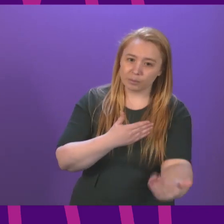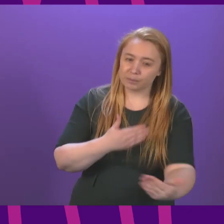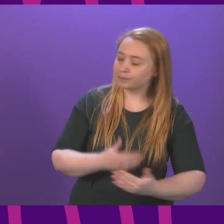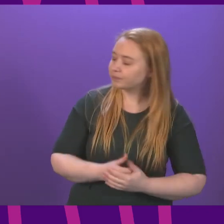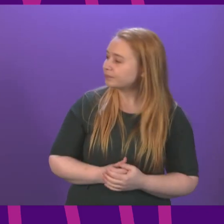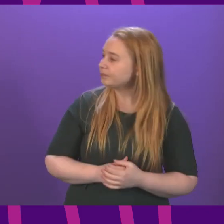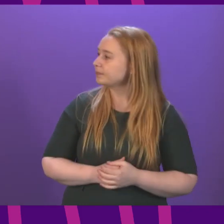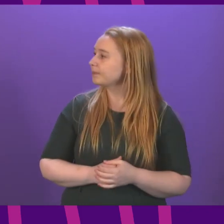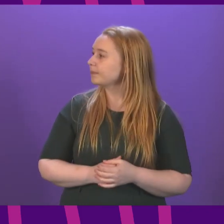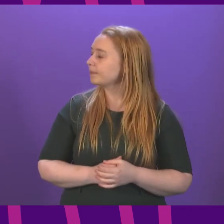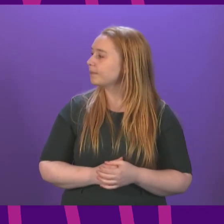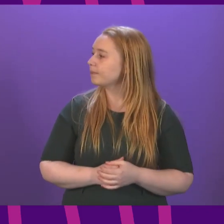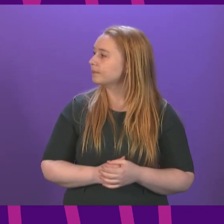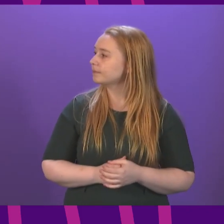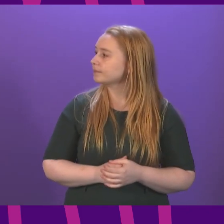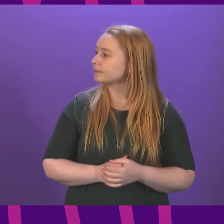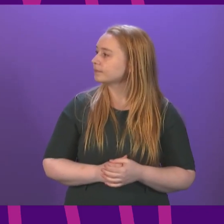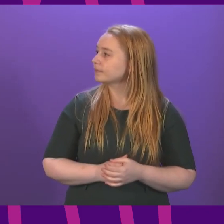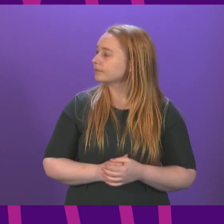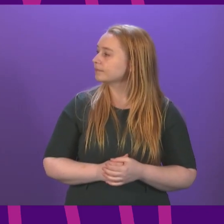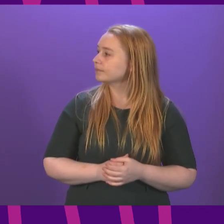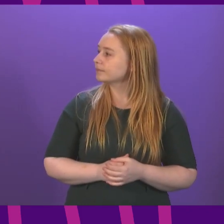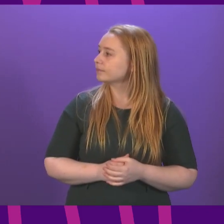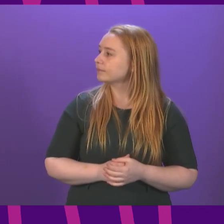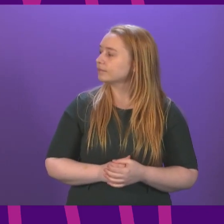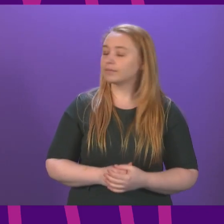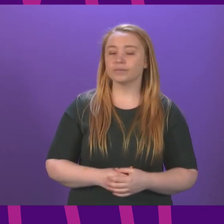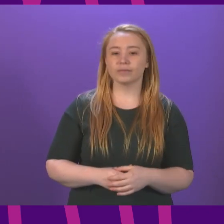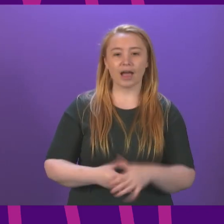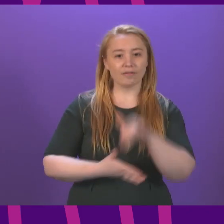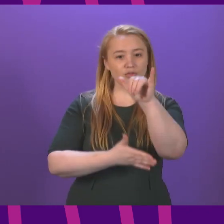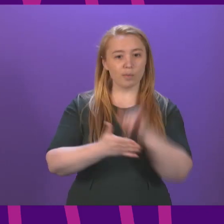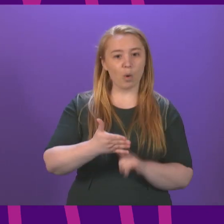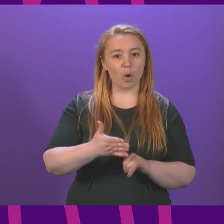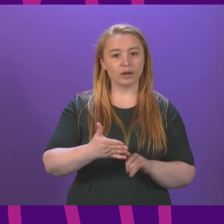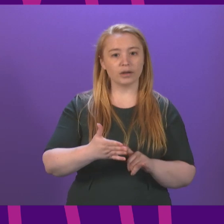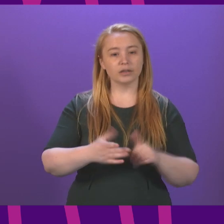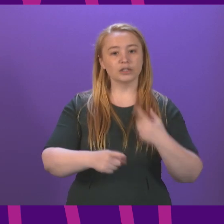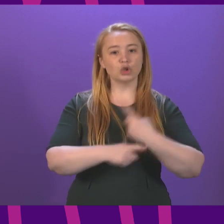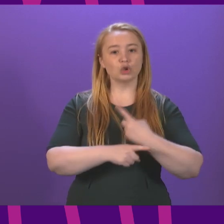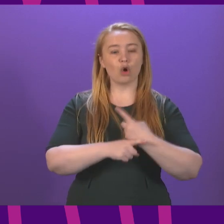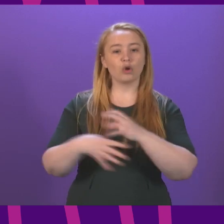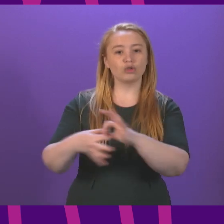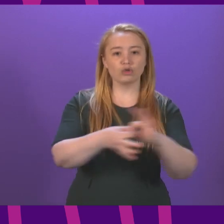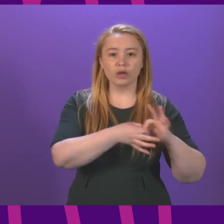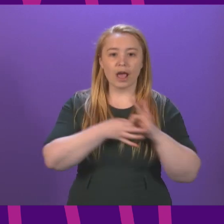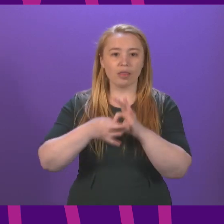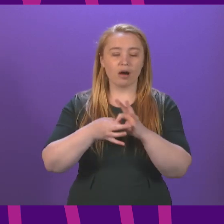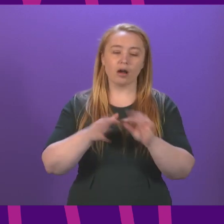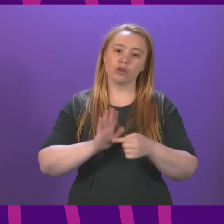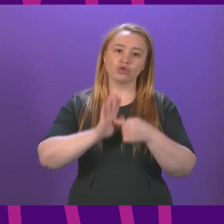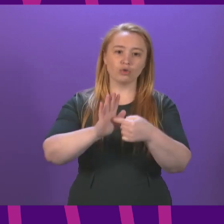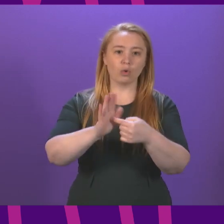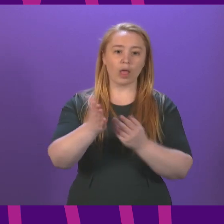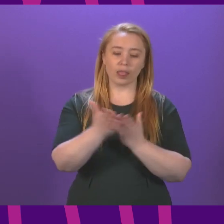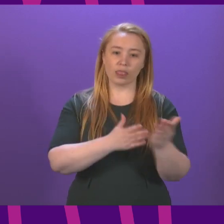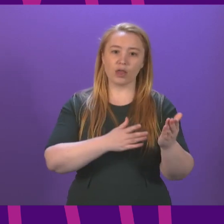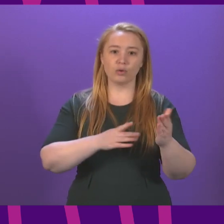I thank the First Minister for that response. She may be aware of the Talk Together report, which highlights that extended isolation across all of society